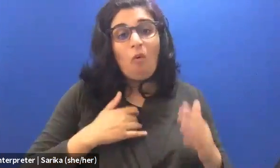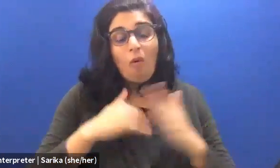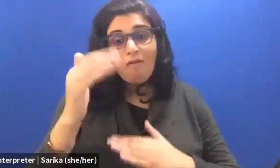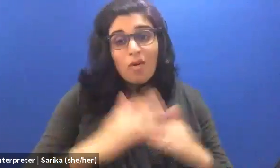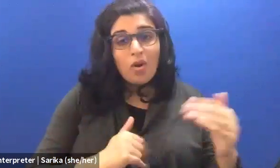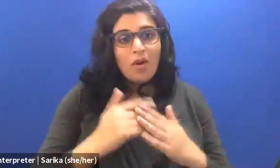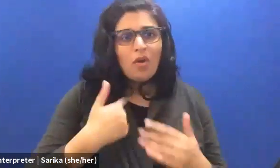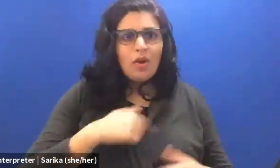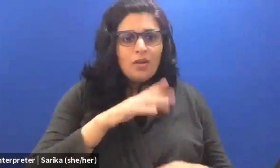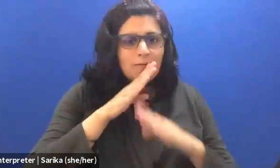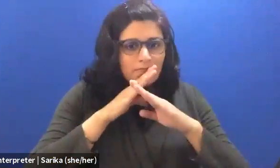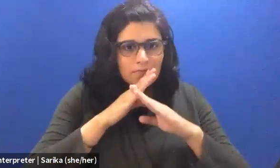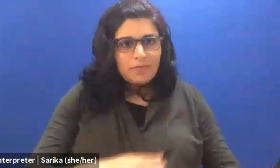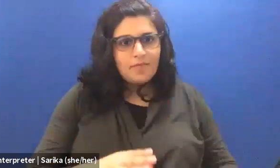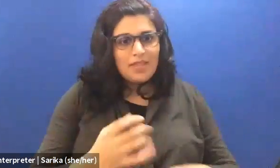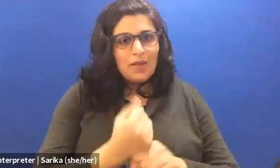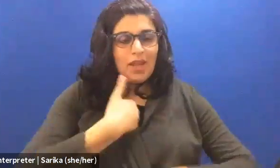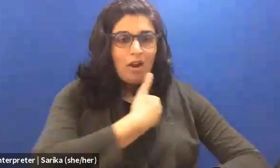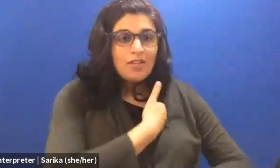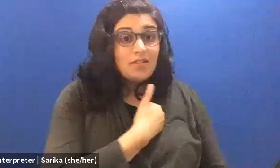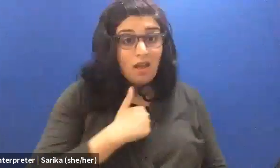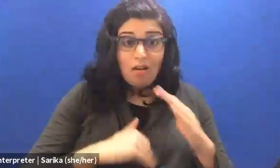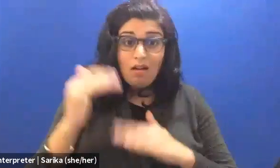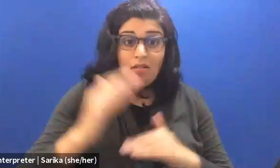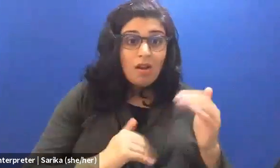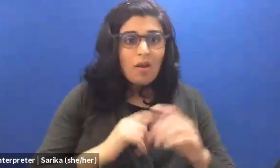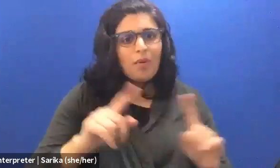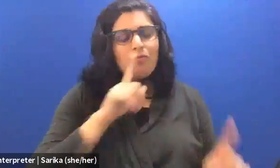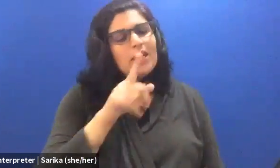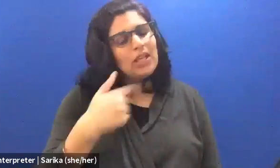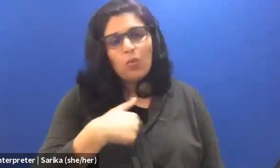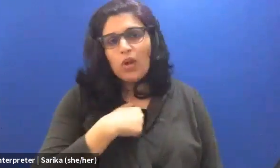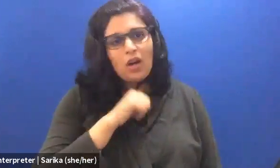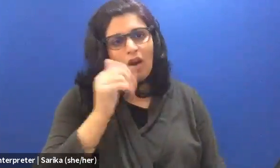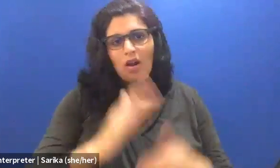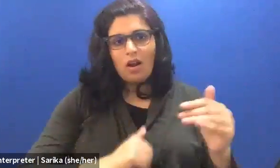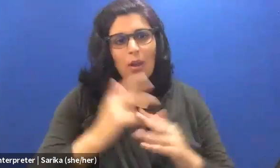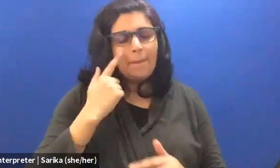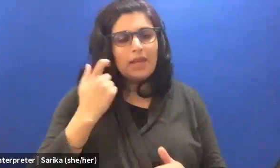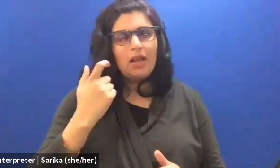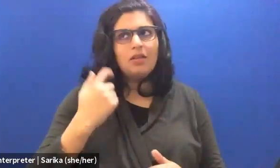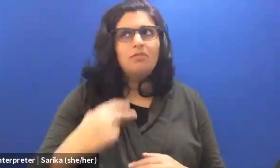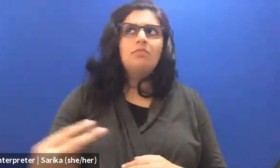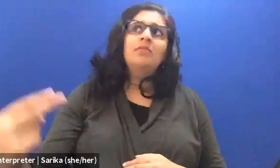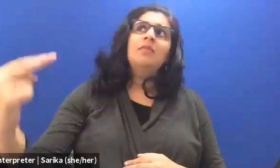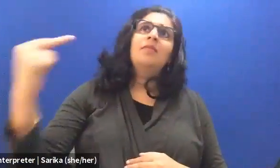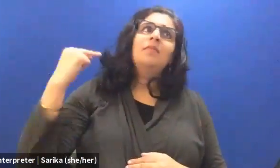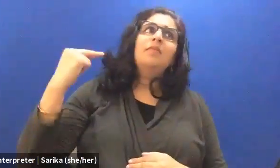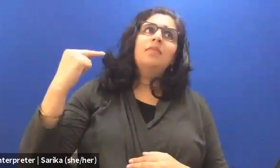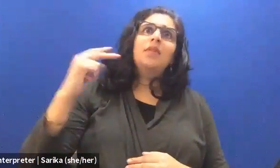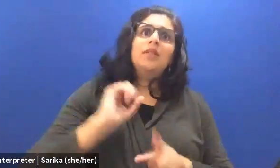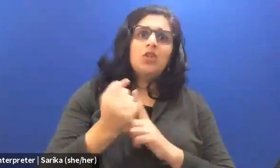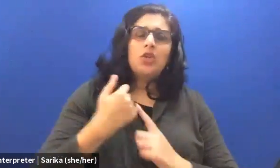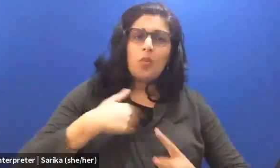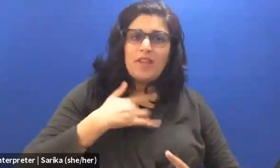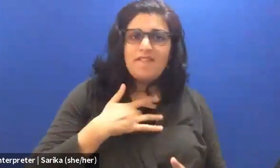we're being quiet to make ourselves comfortable, but really we're uncomfortable because we're going to think back to those situations where we kept silent. So really it's just going